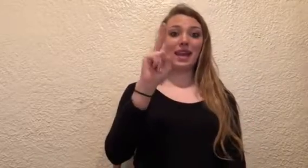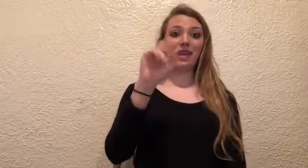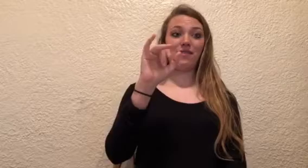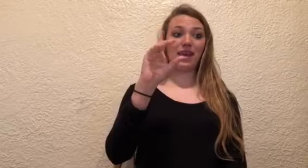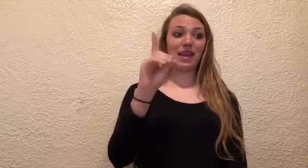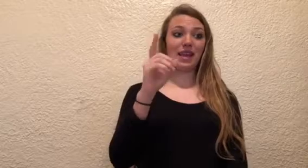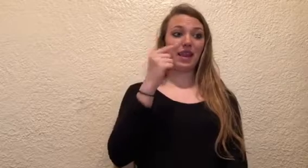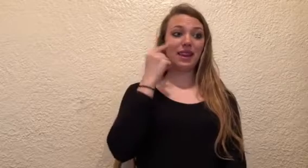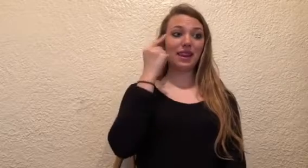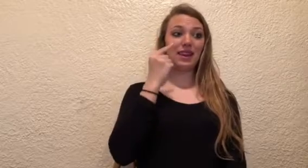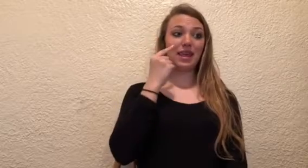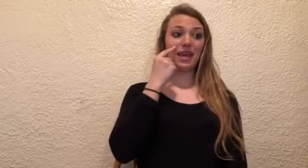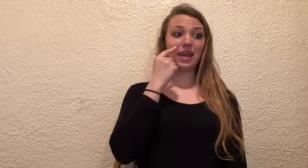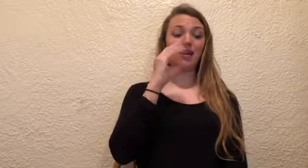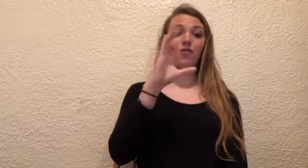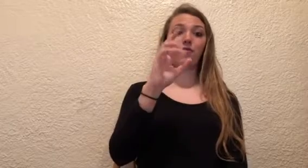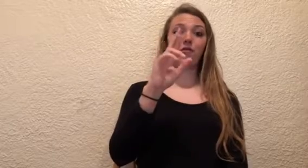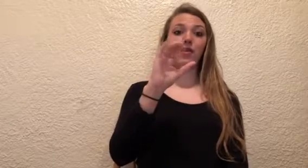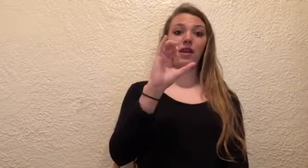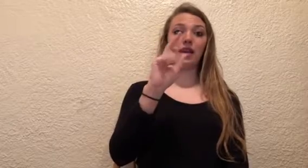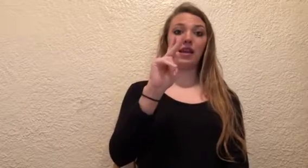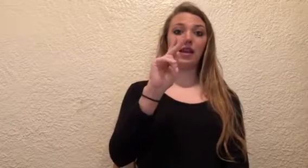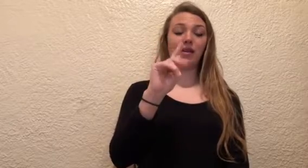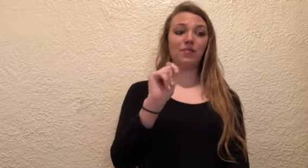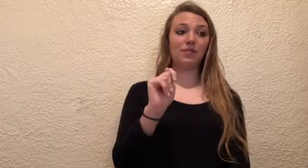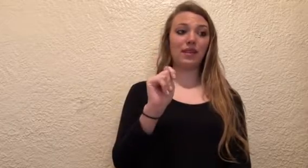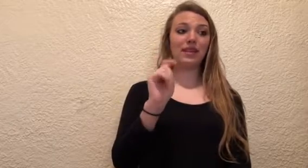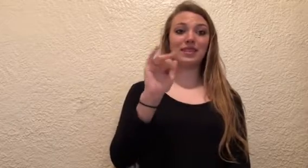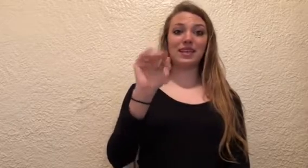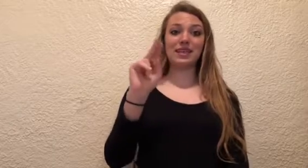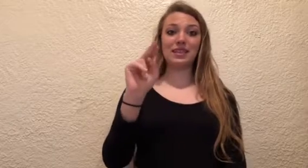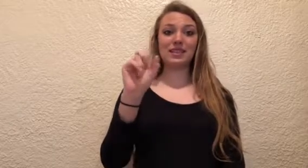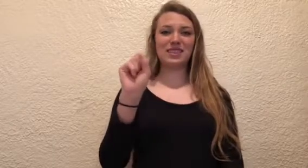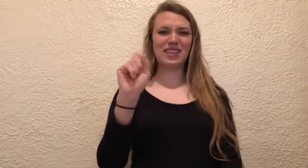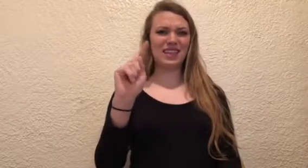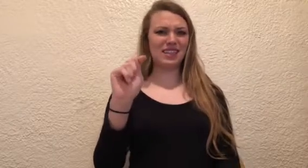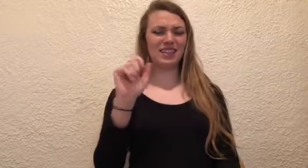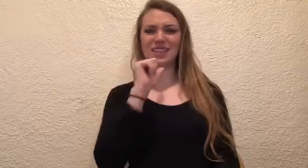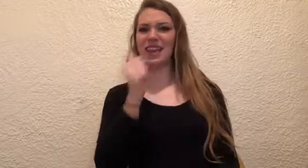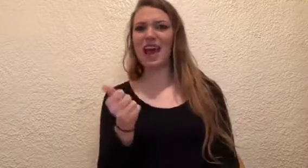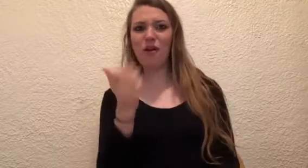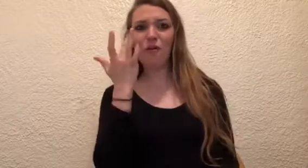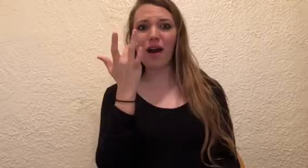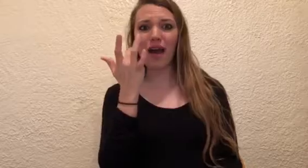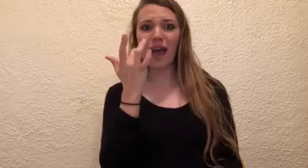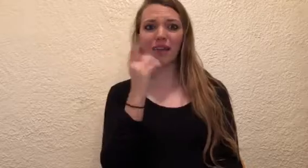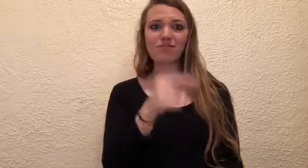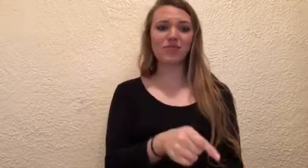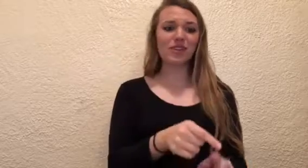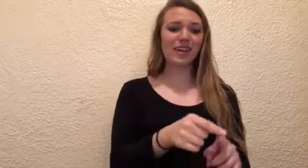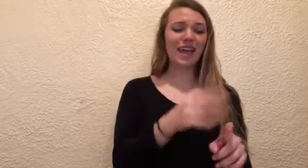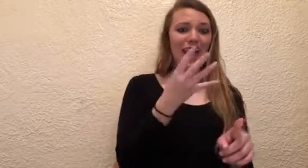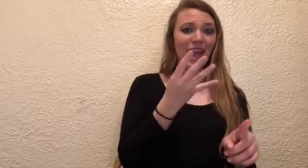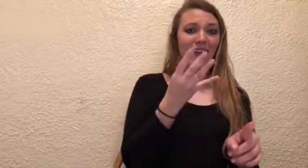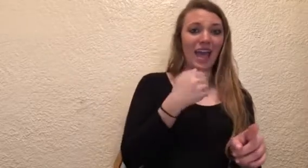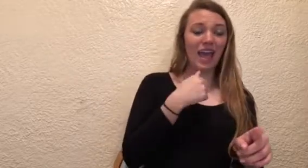because most insects have 6 legs and crickets only have 4. Okay, so you think it only has